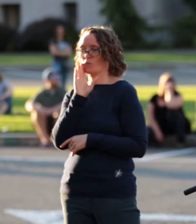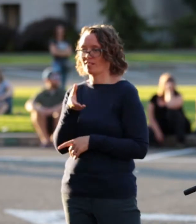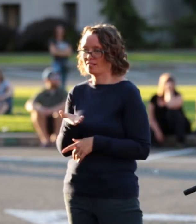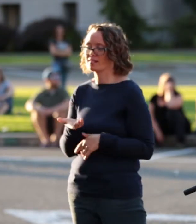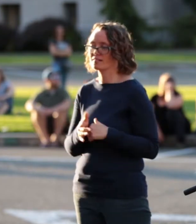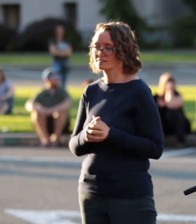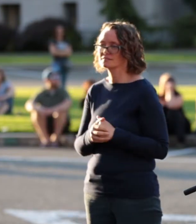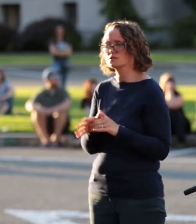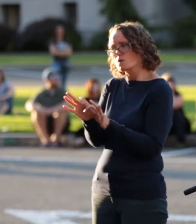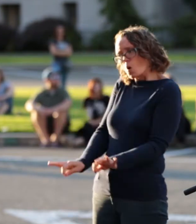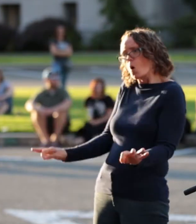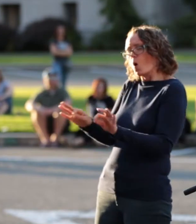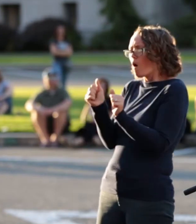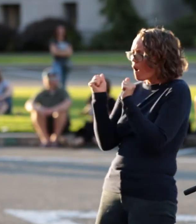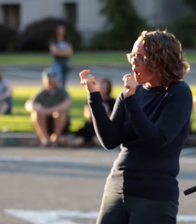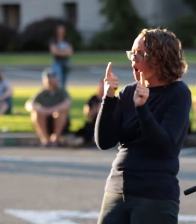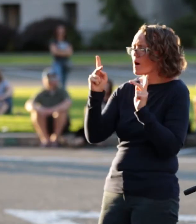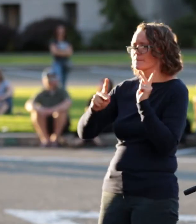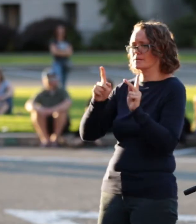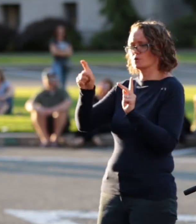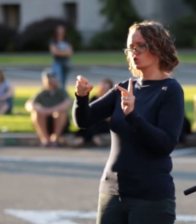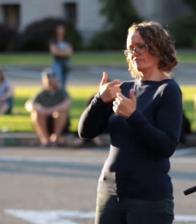officers. We